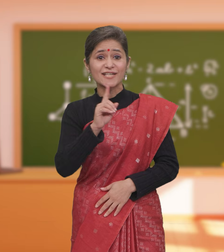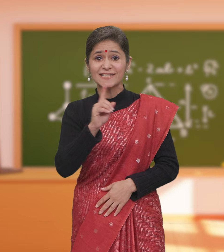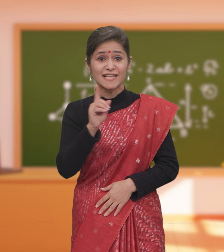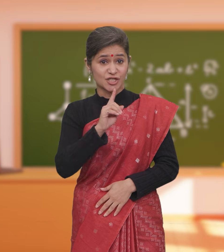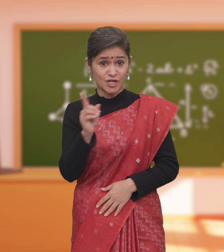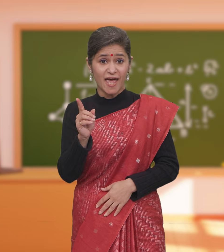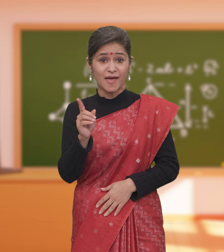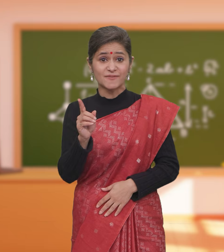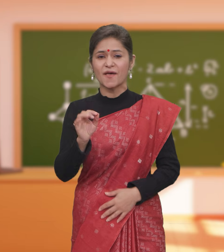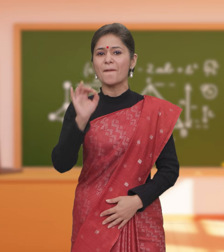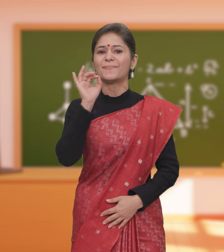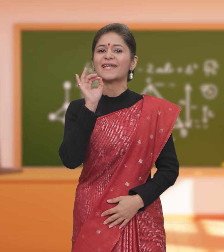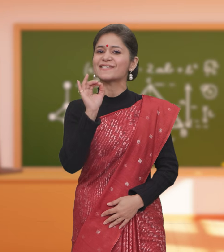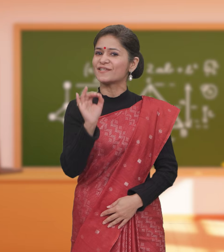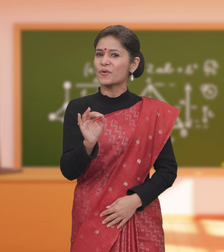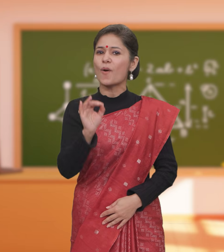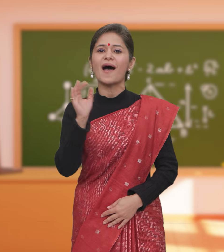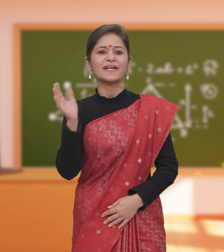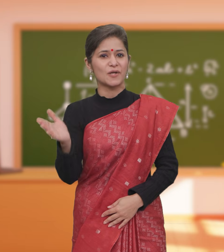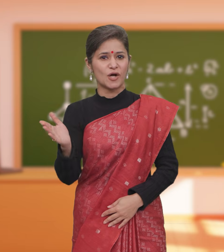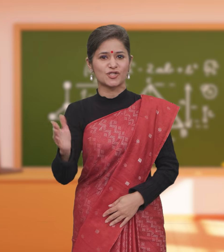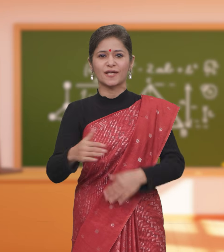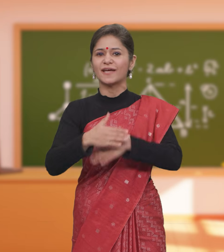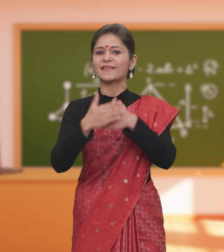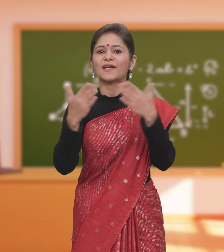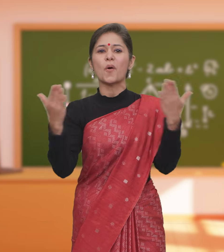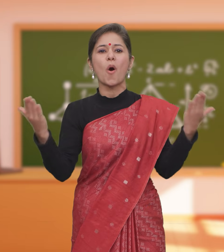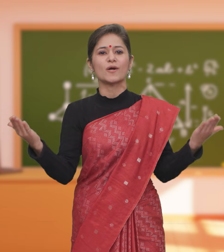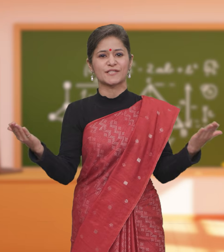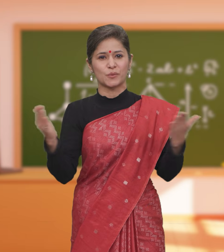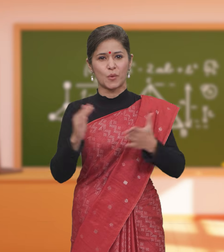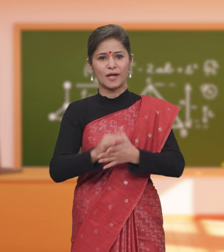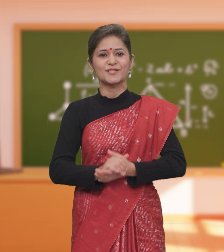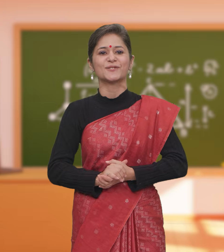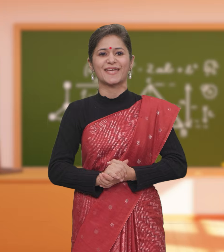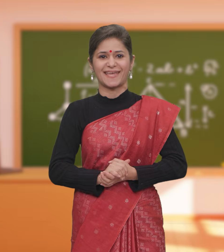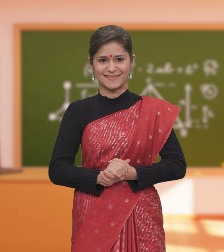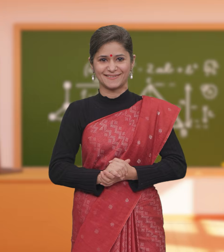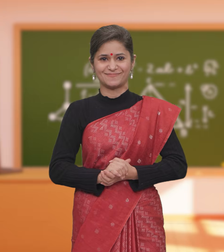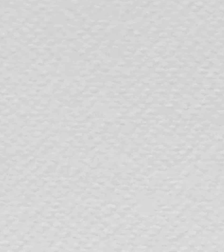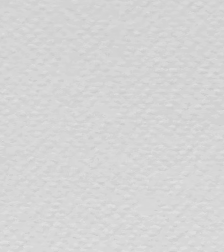just as shapes, but as the quiet logic that holds the world together.